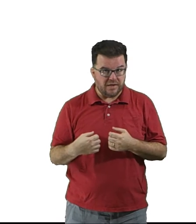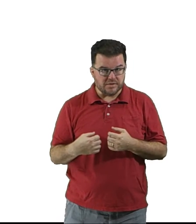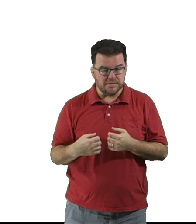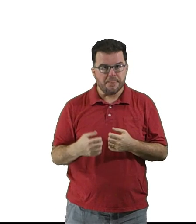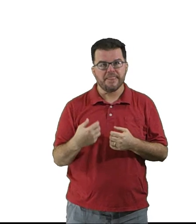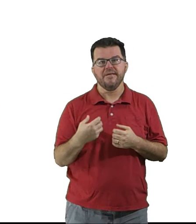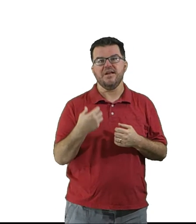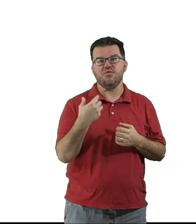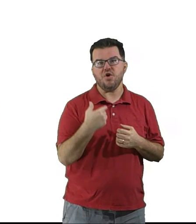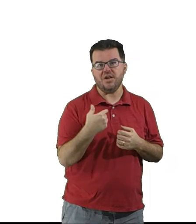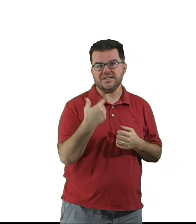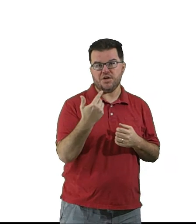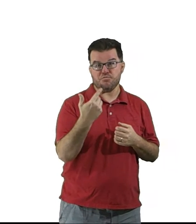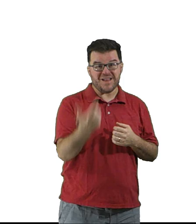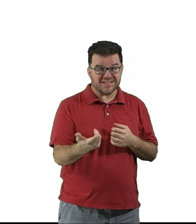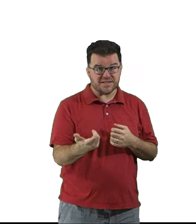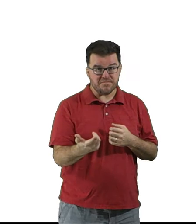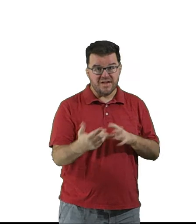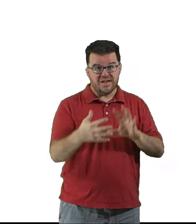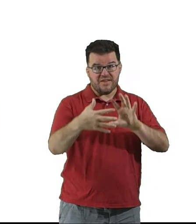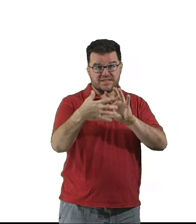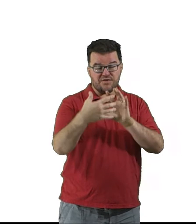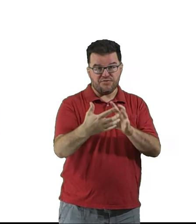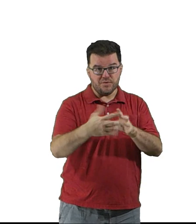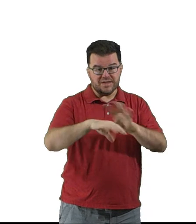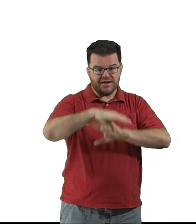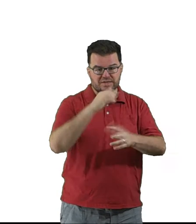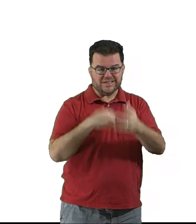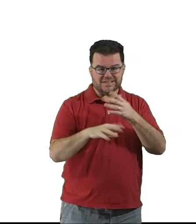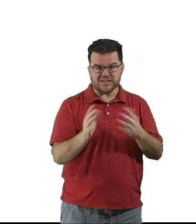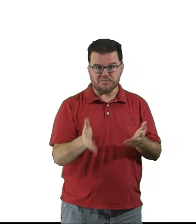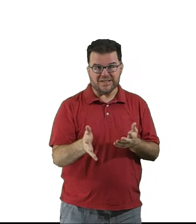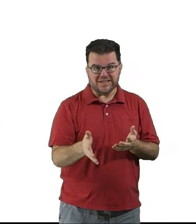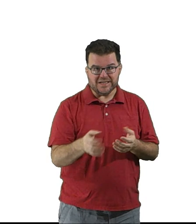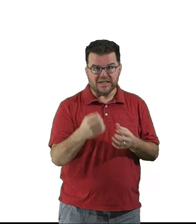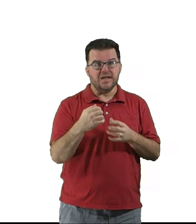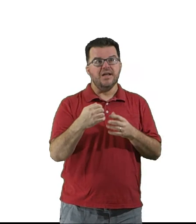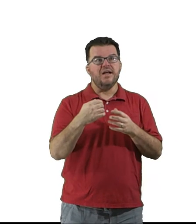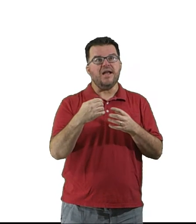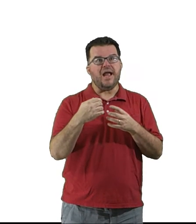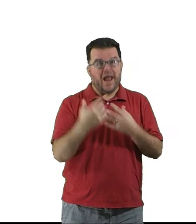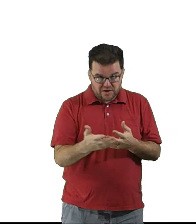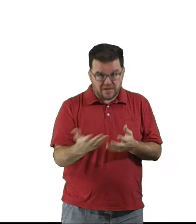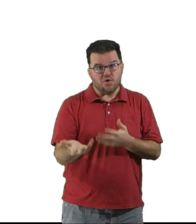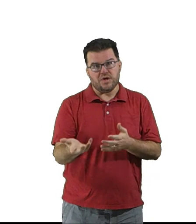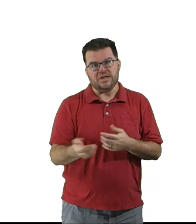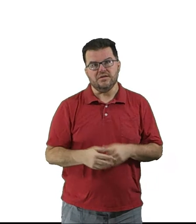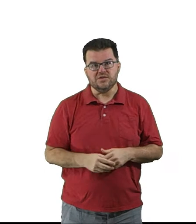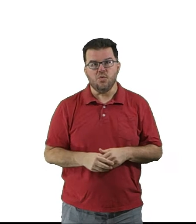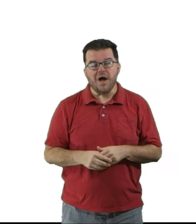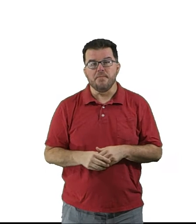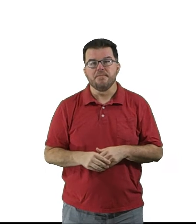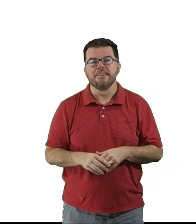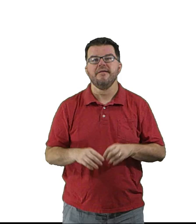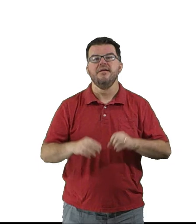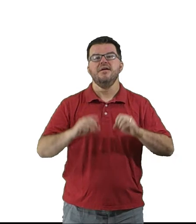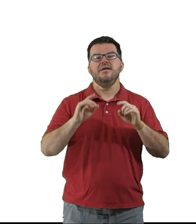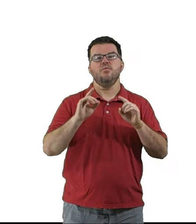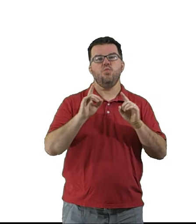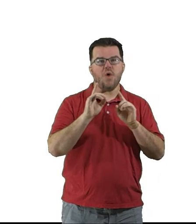organelles. If we call it cytoplasm, that's the fluid, everything suspended in it, and the organelles as well. While